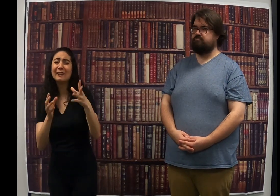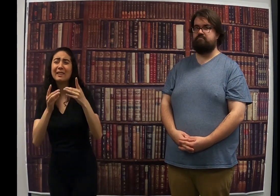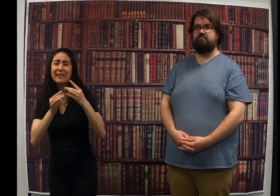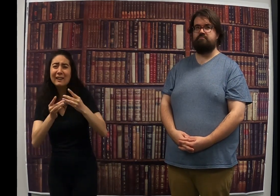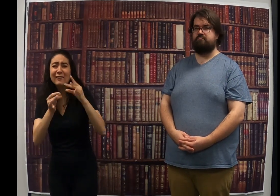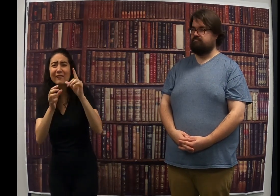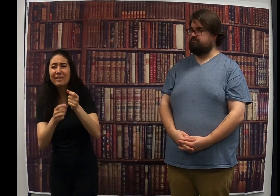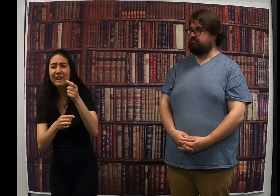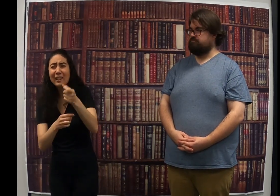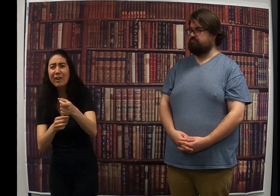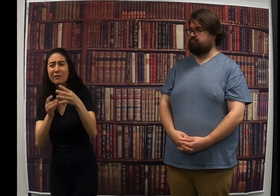hidden fire.